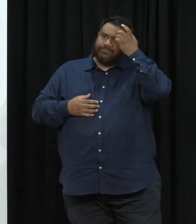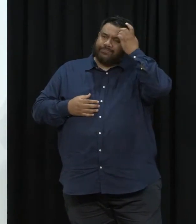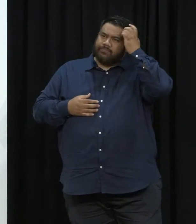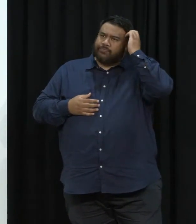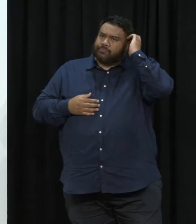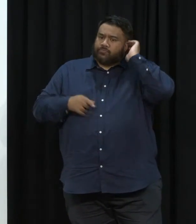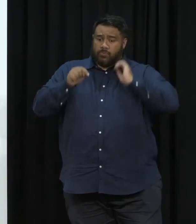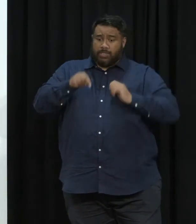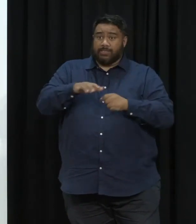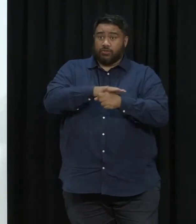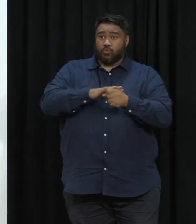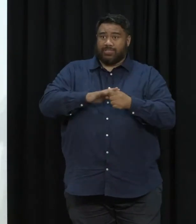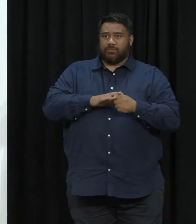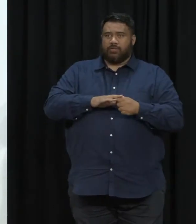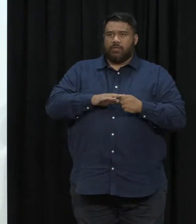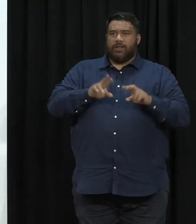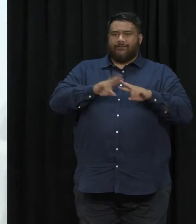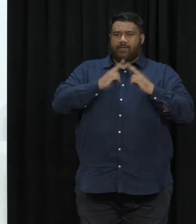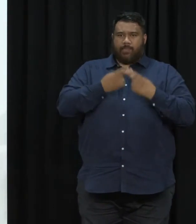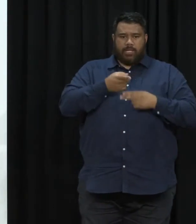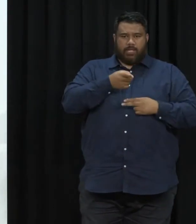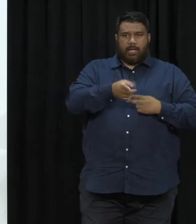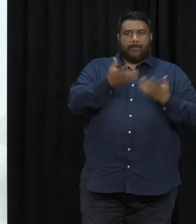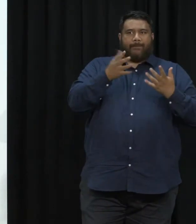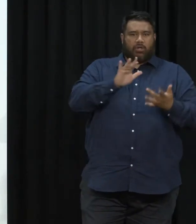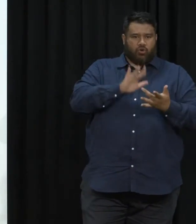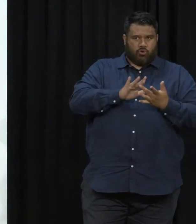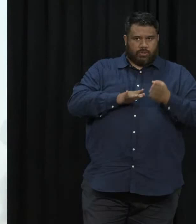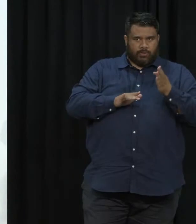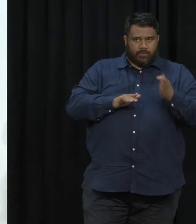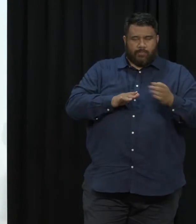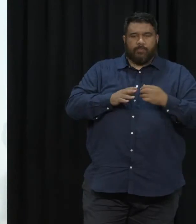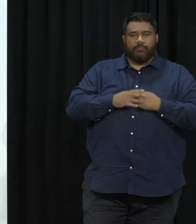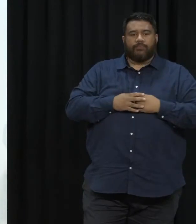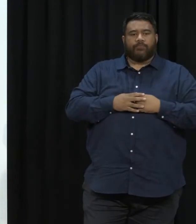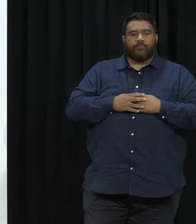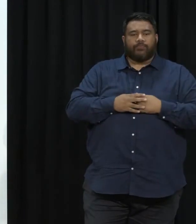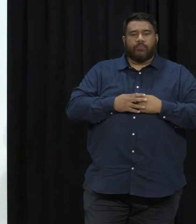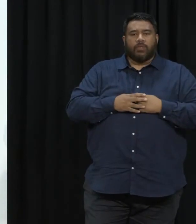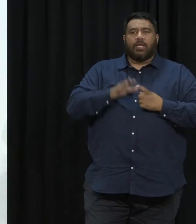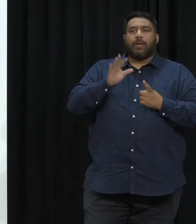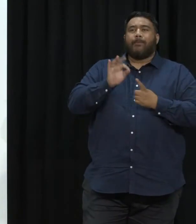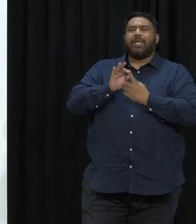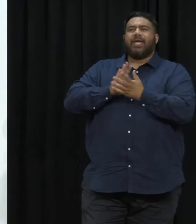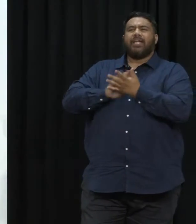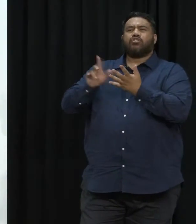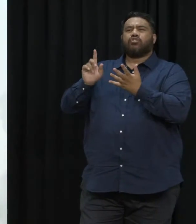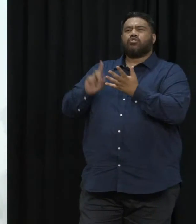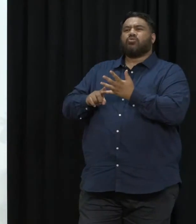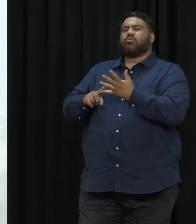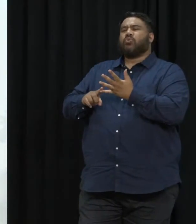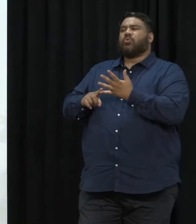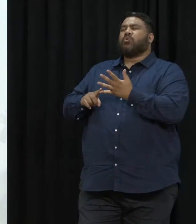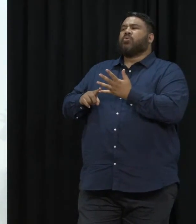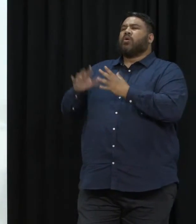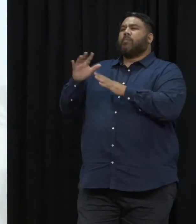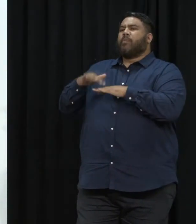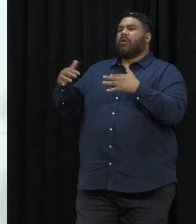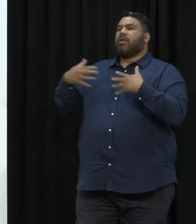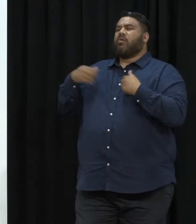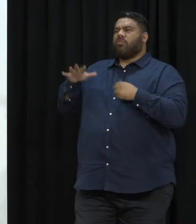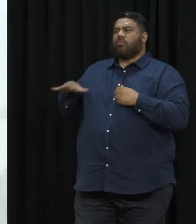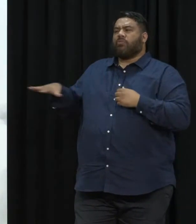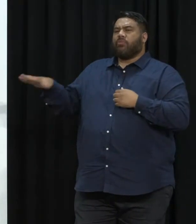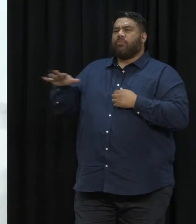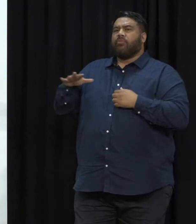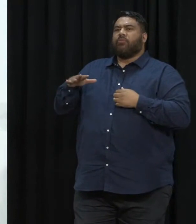family in this situation were contacted. We have, PHUs. Whenever we have an incident, we bring in the other public health units from